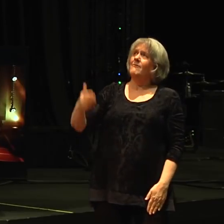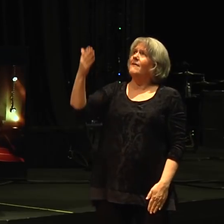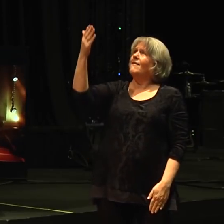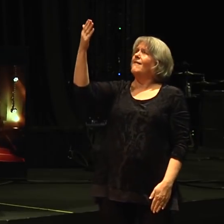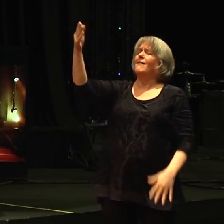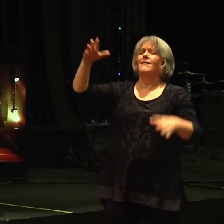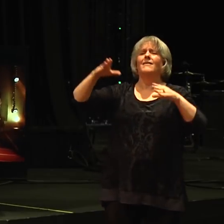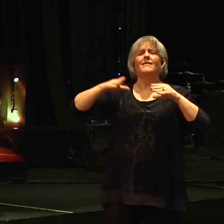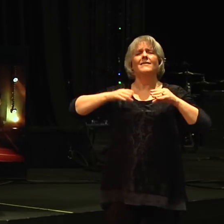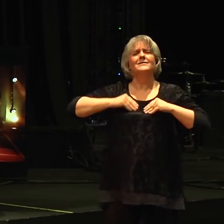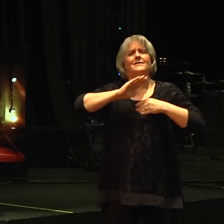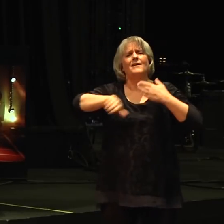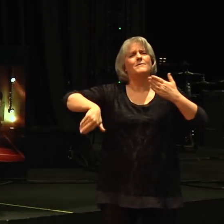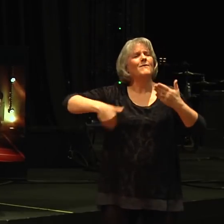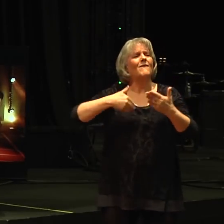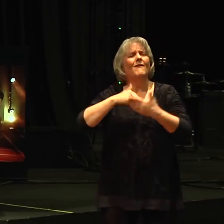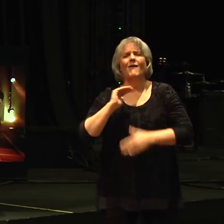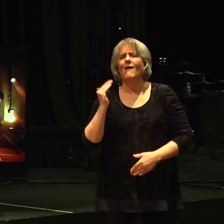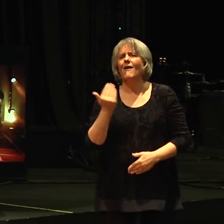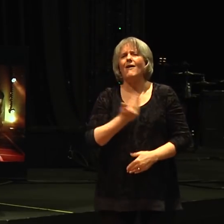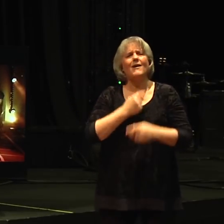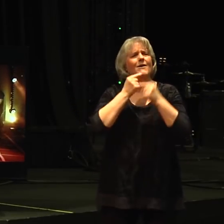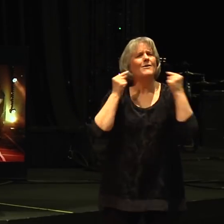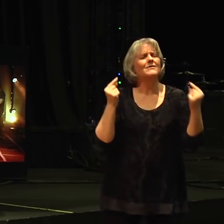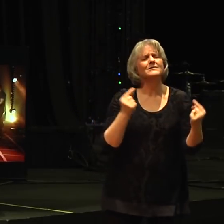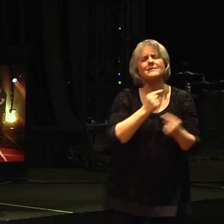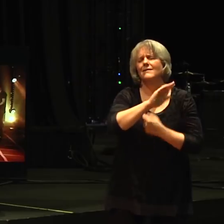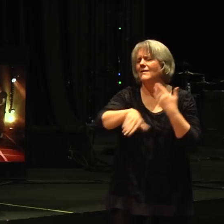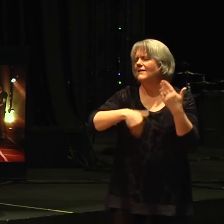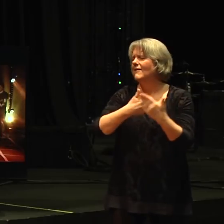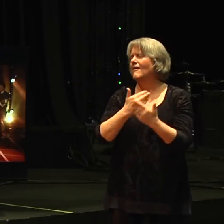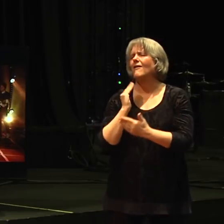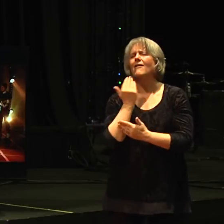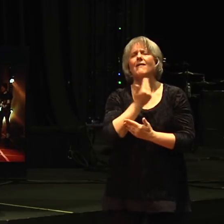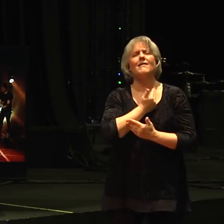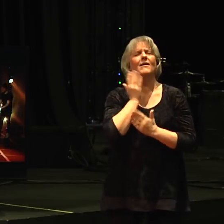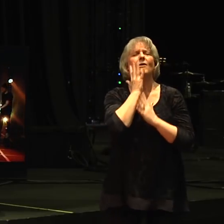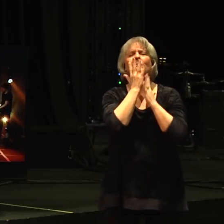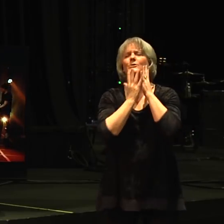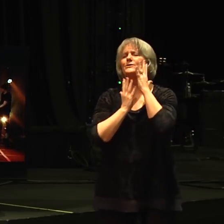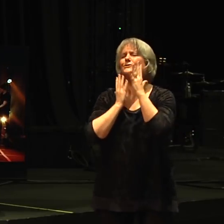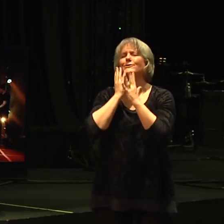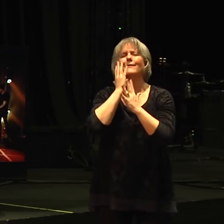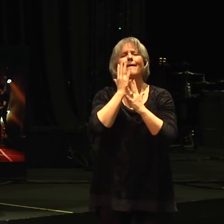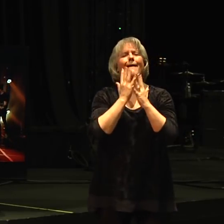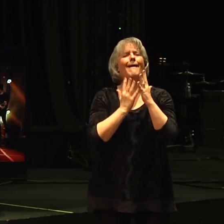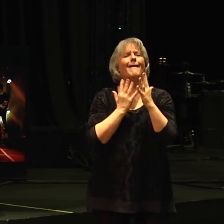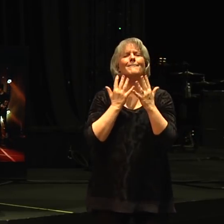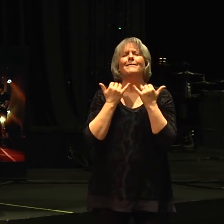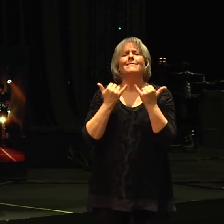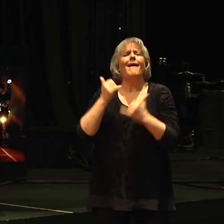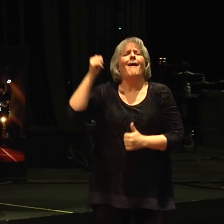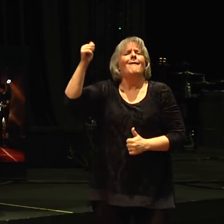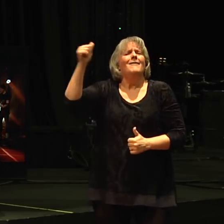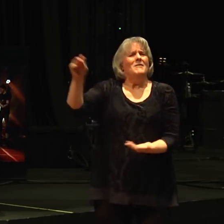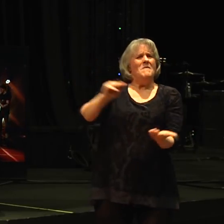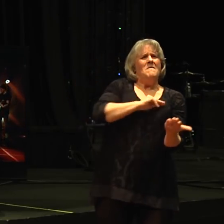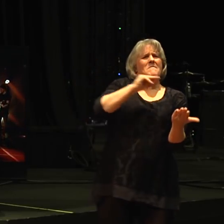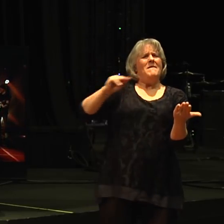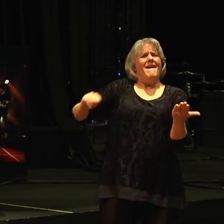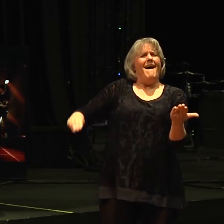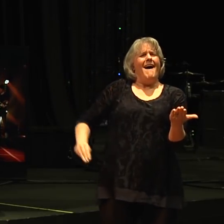The one who wore our sin and shame is now robed